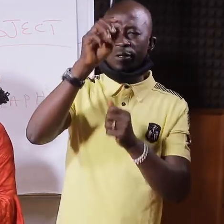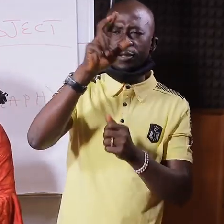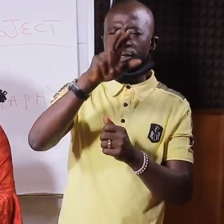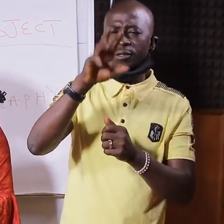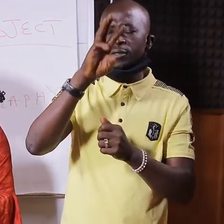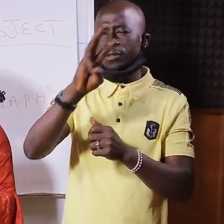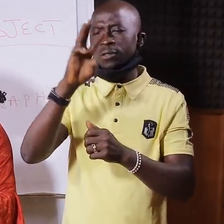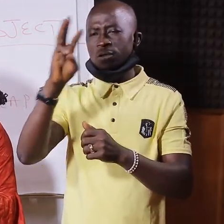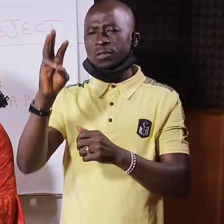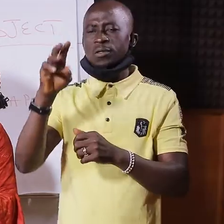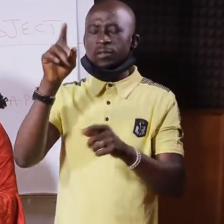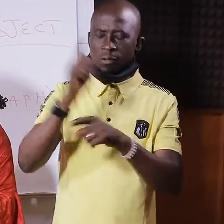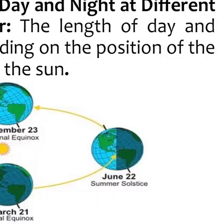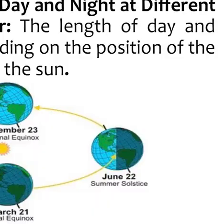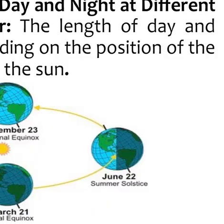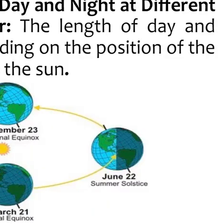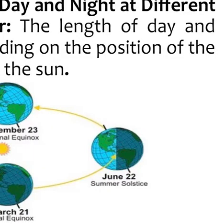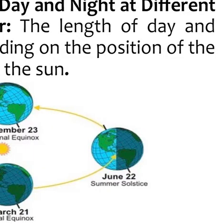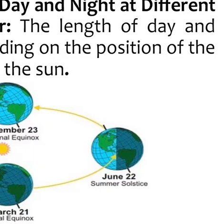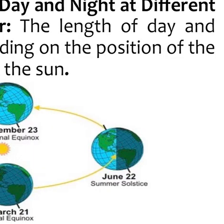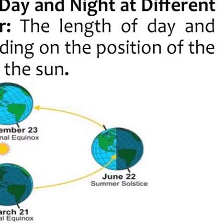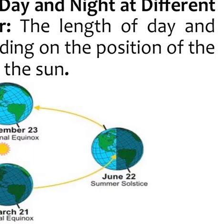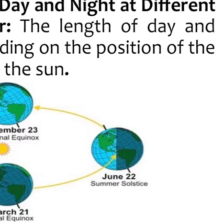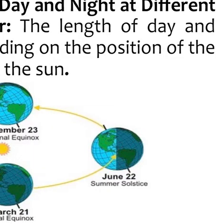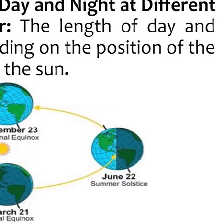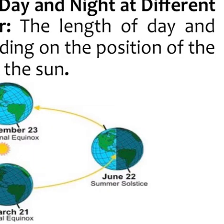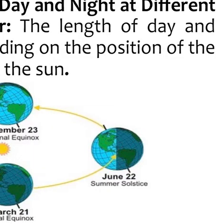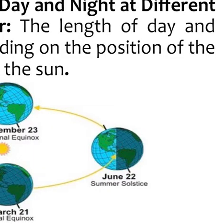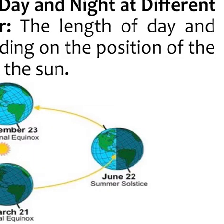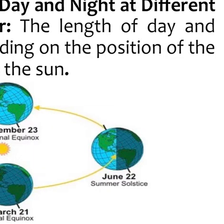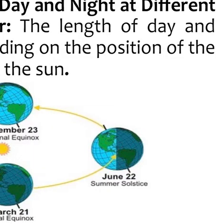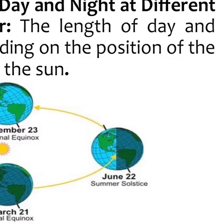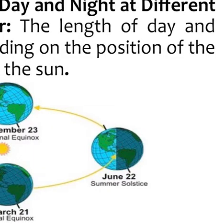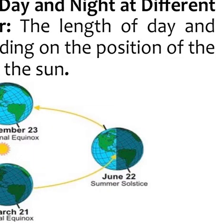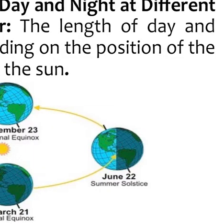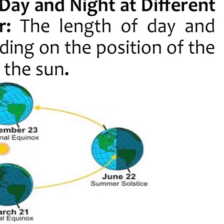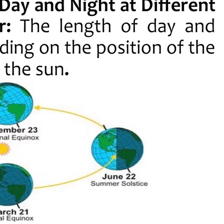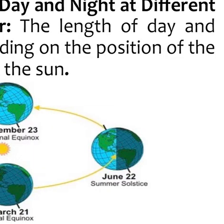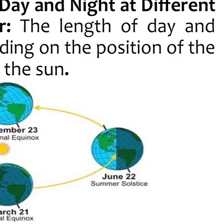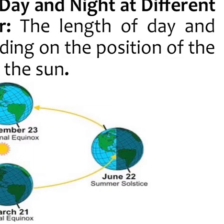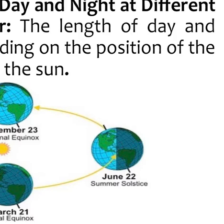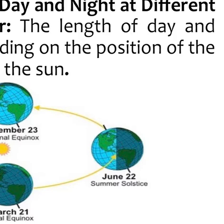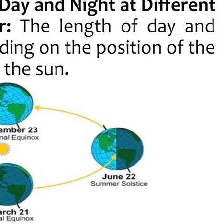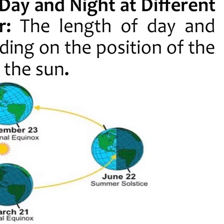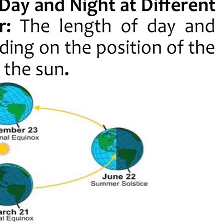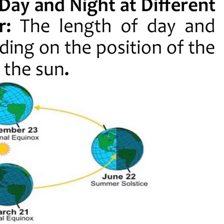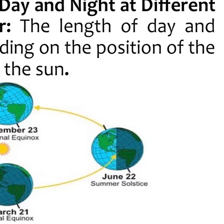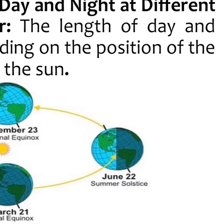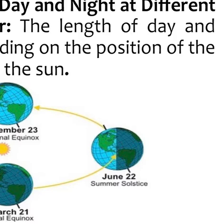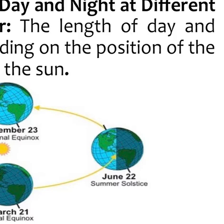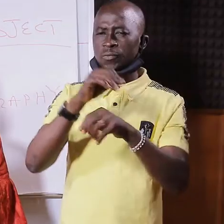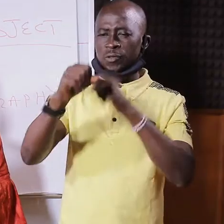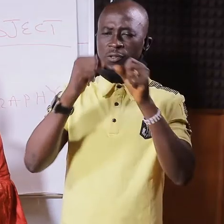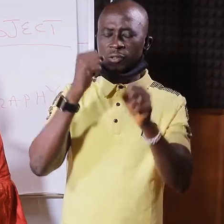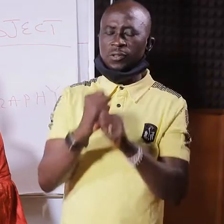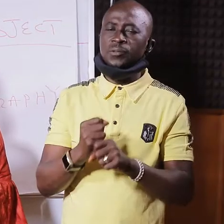366 days. Number 2, varying lengths of day and night at different times of the